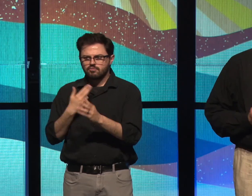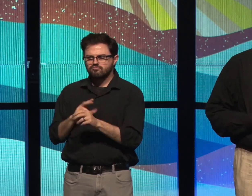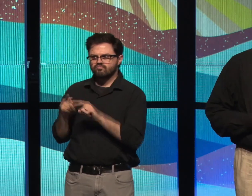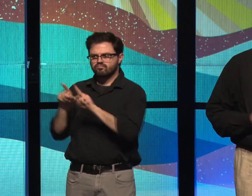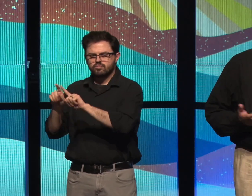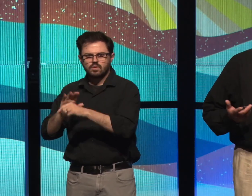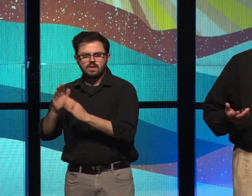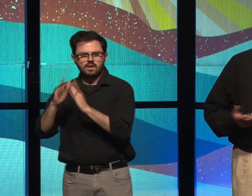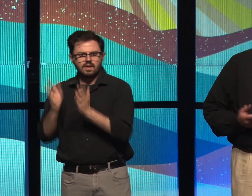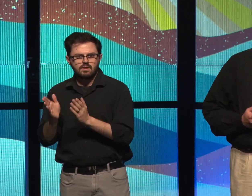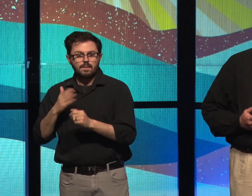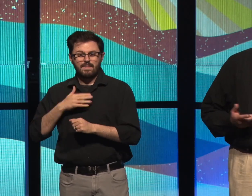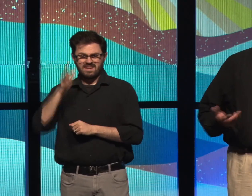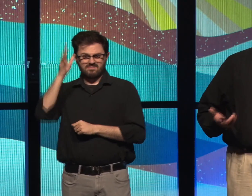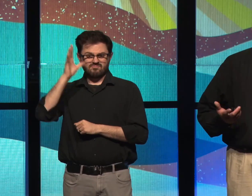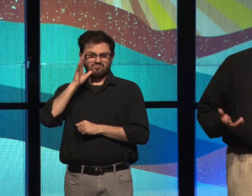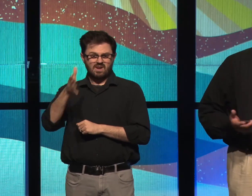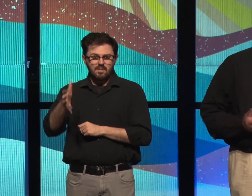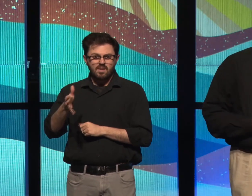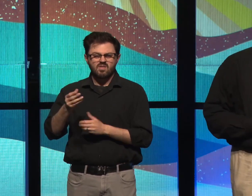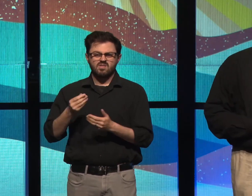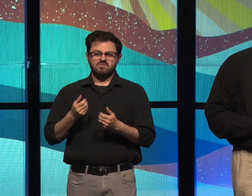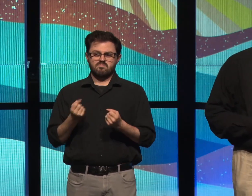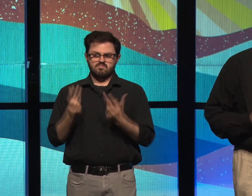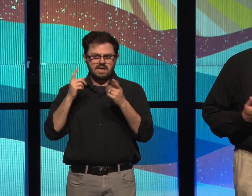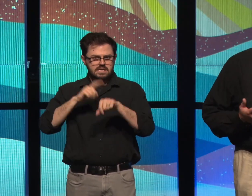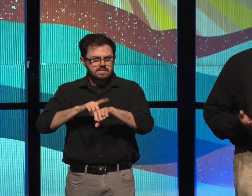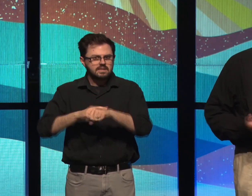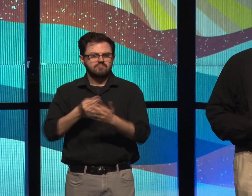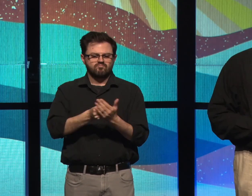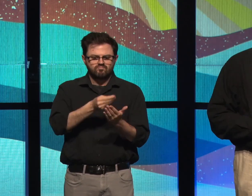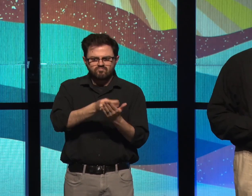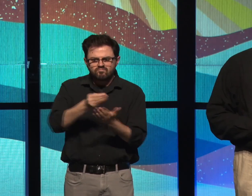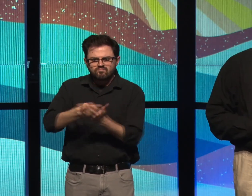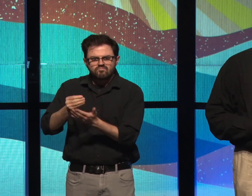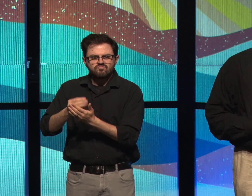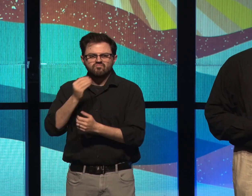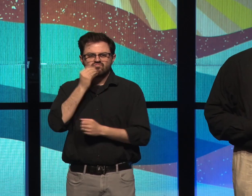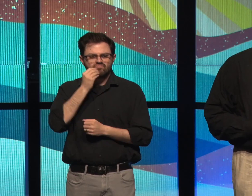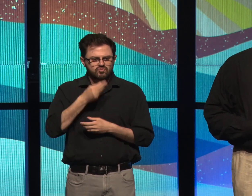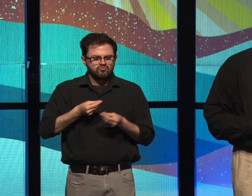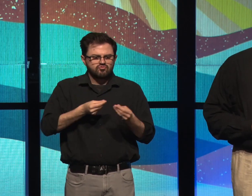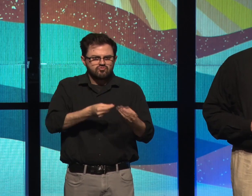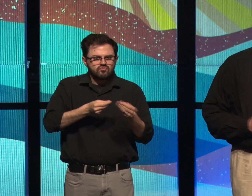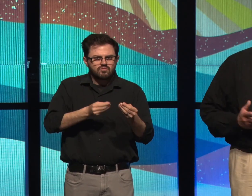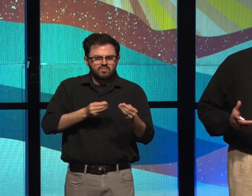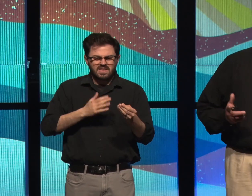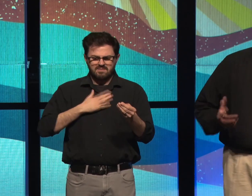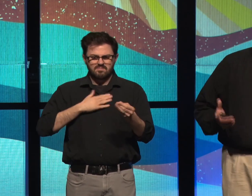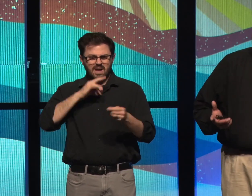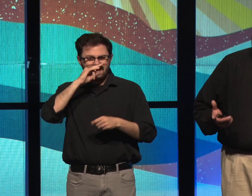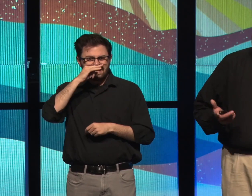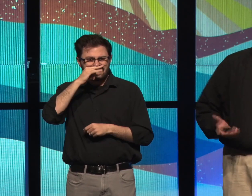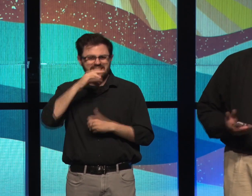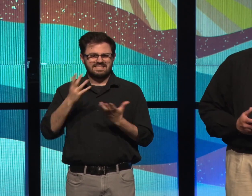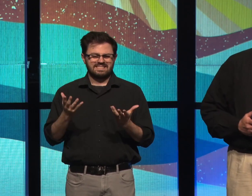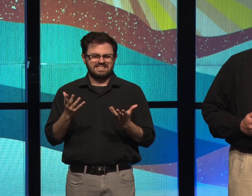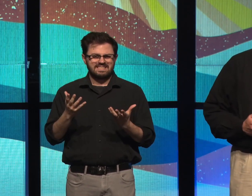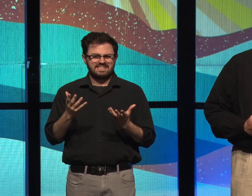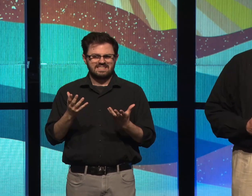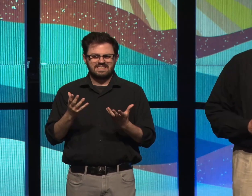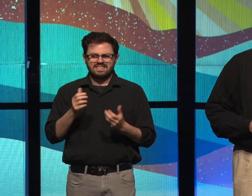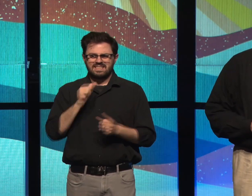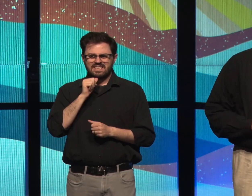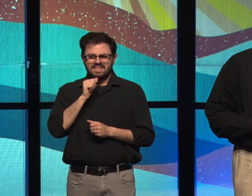that on numerous occasions to ensure our kids were properly fed. And see, not everybody has